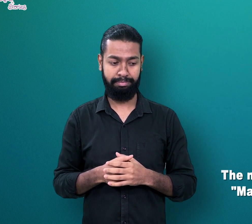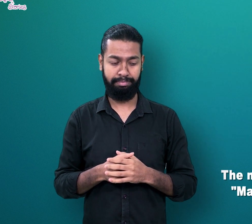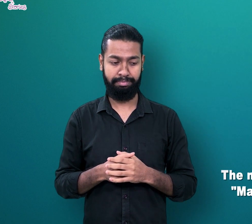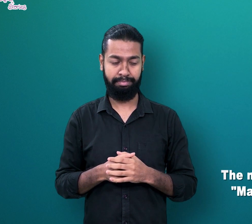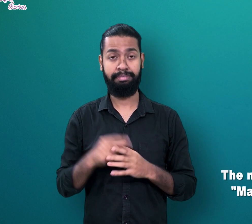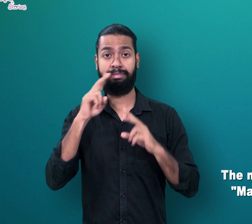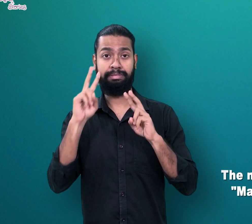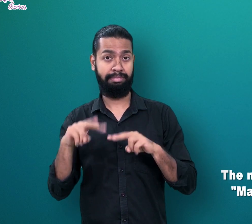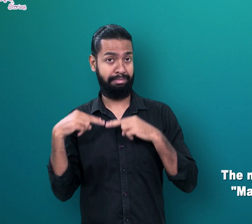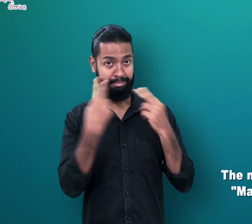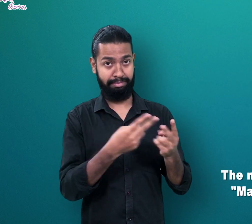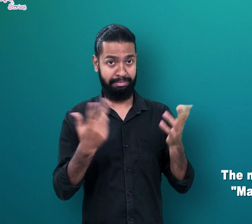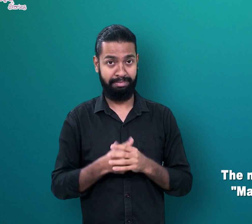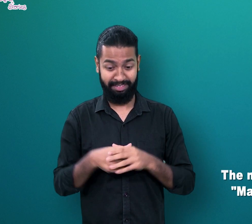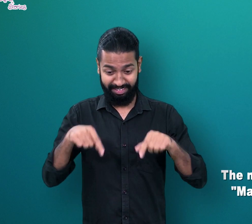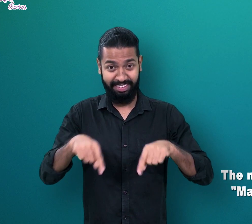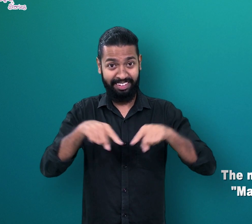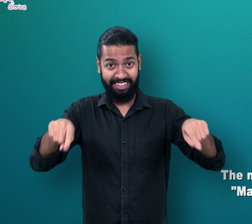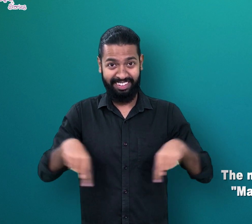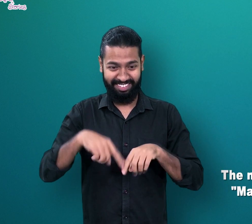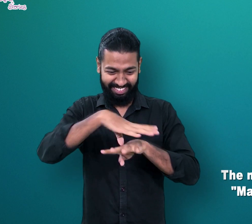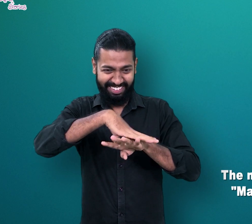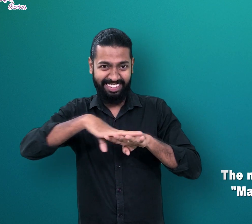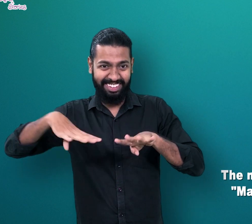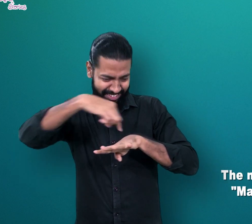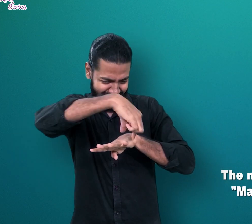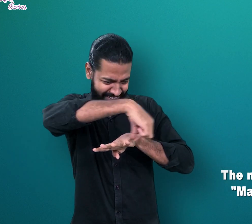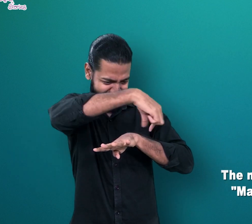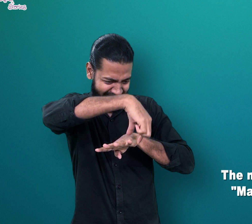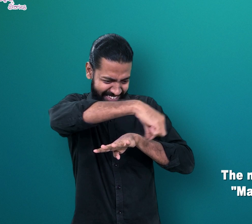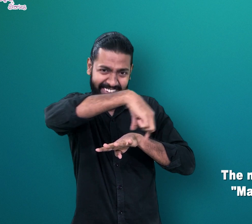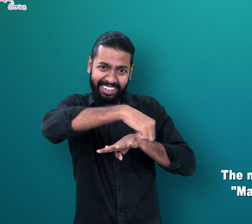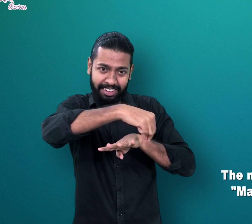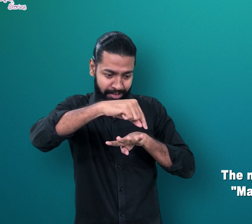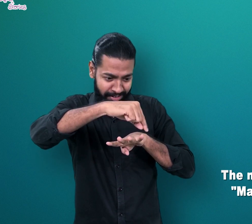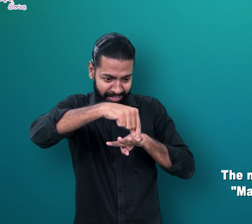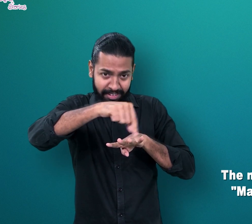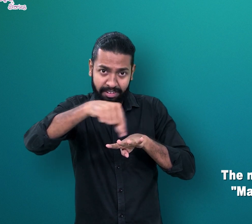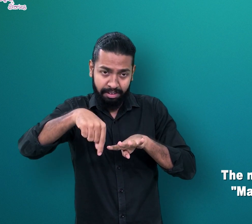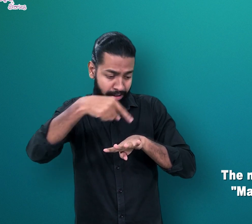The monk replied with folded hands, "Master, the old doormat had got totally worn out.